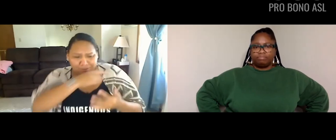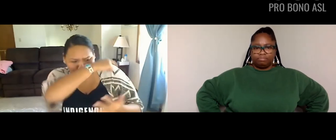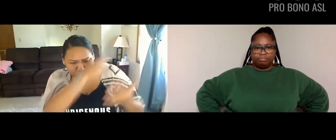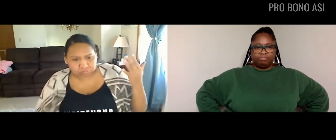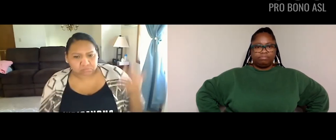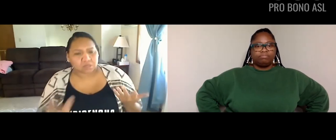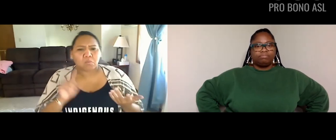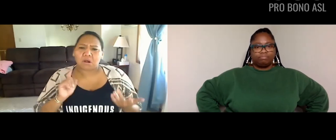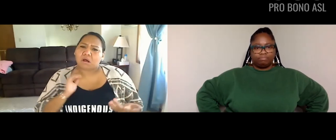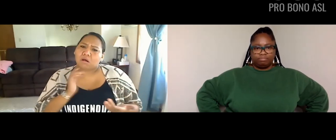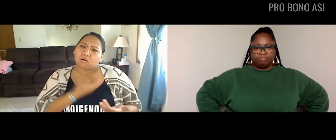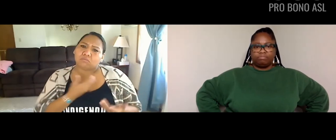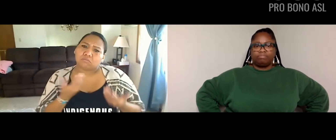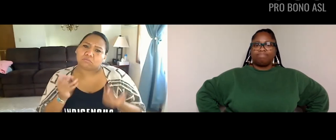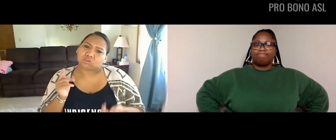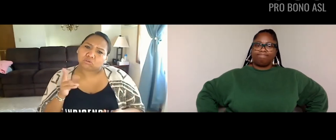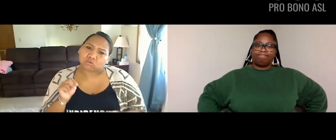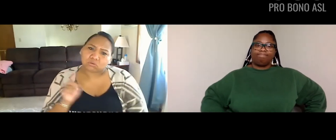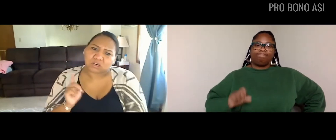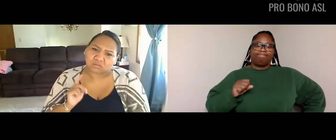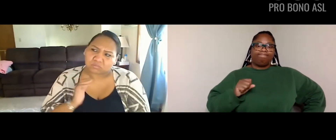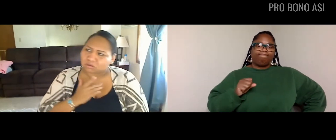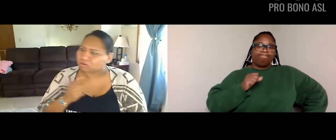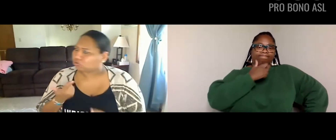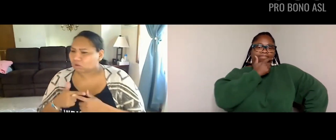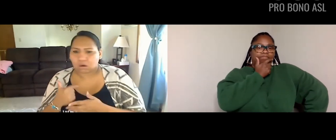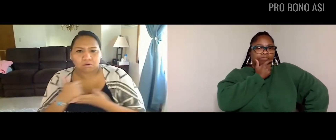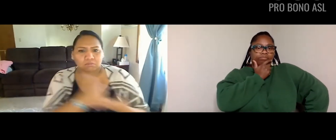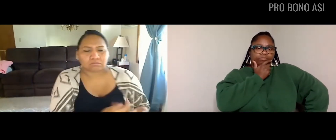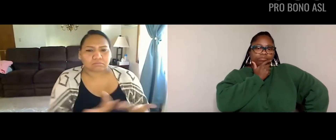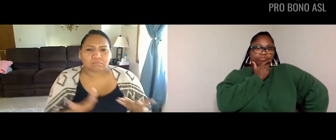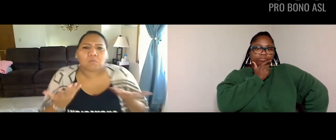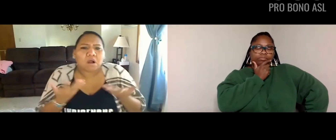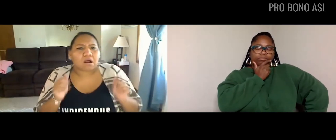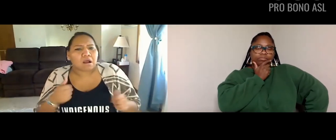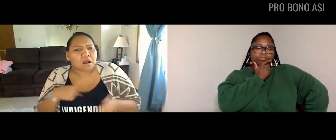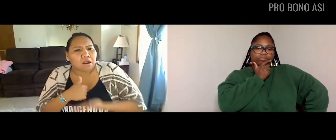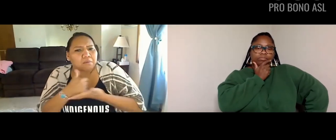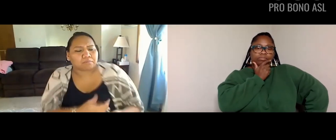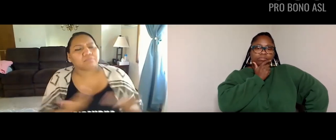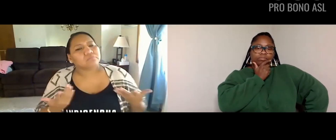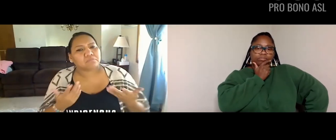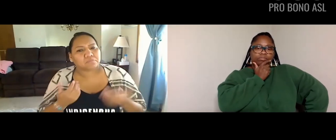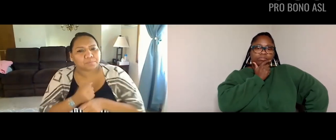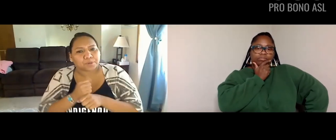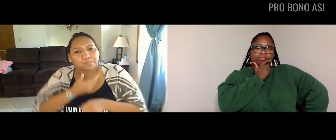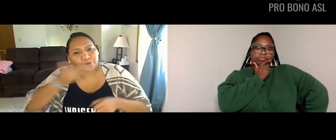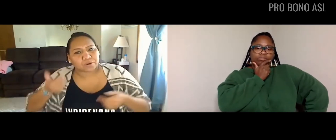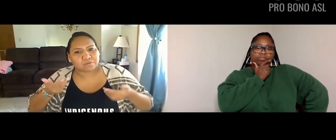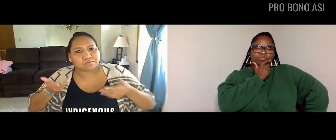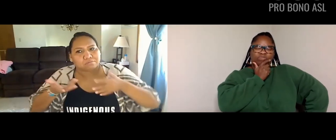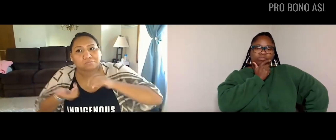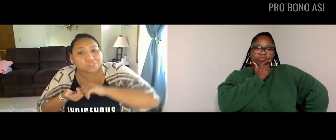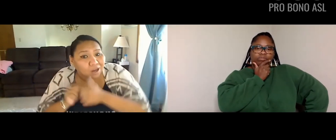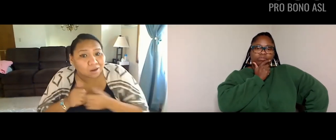giving us food, water, land, a place to live. It's our turn now. Yeah. We have